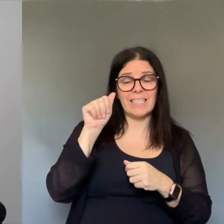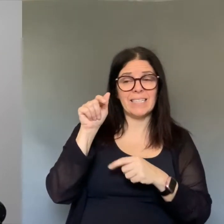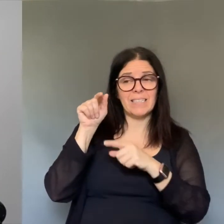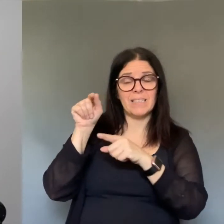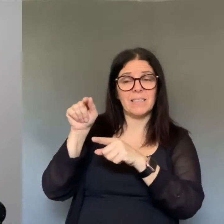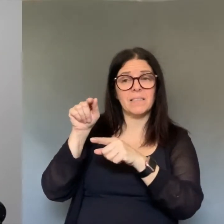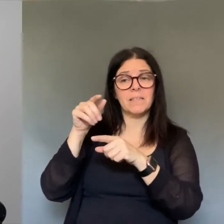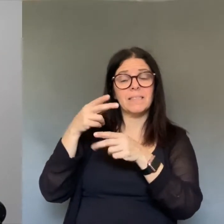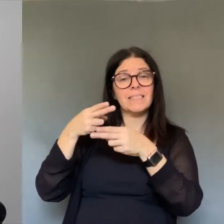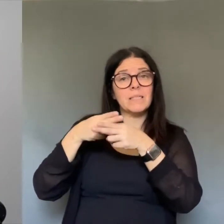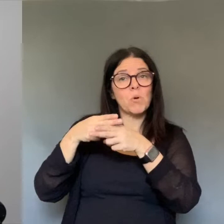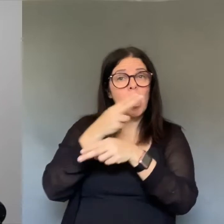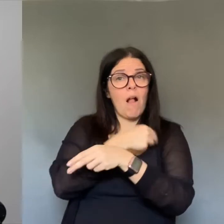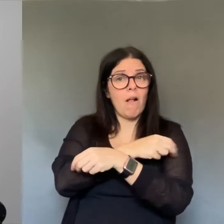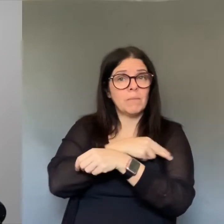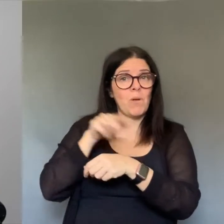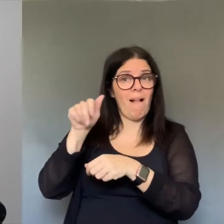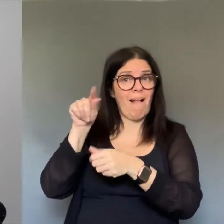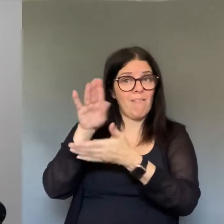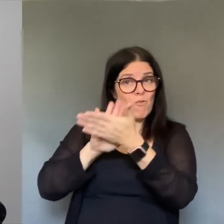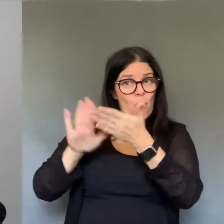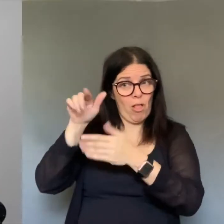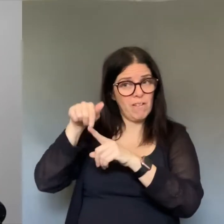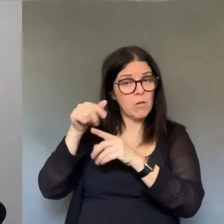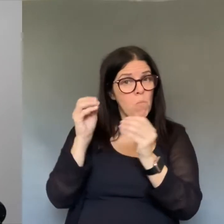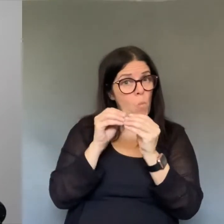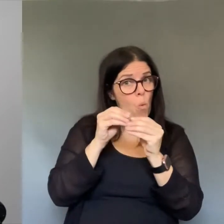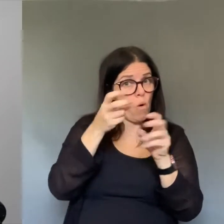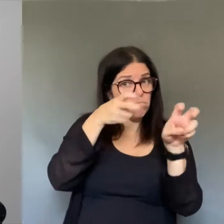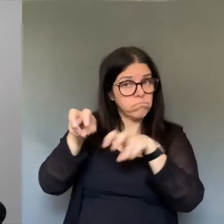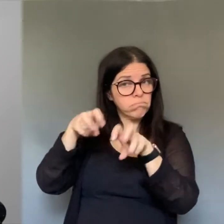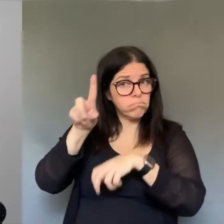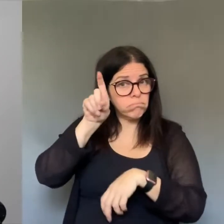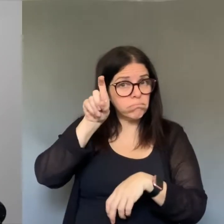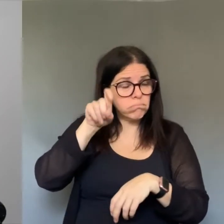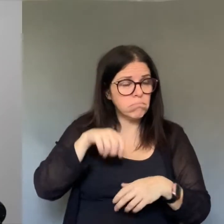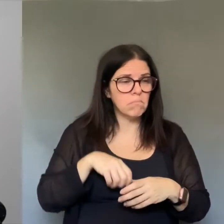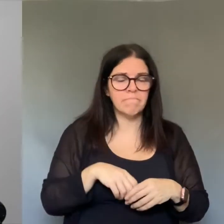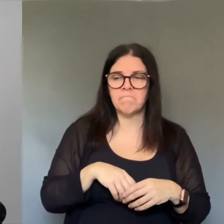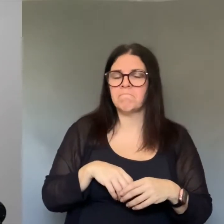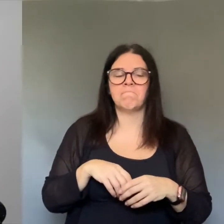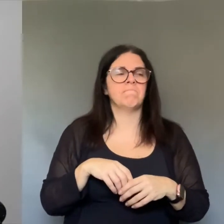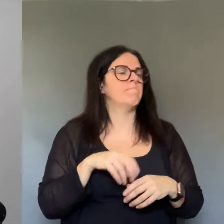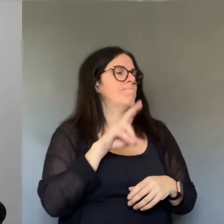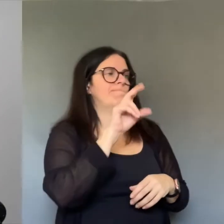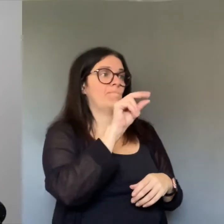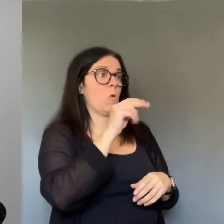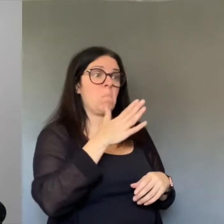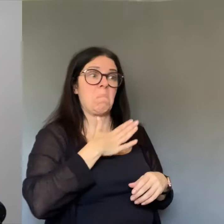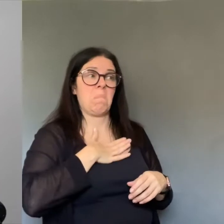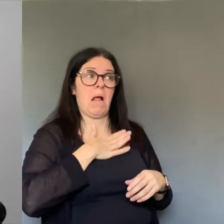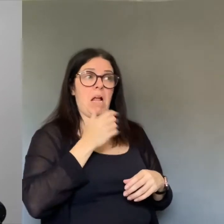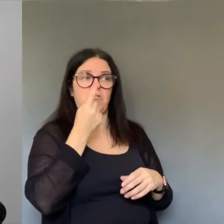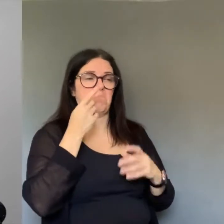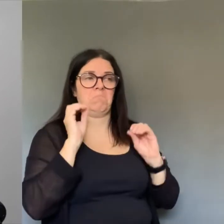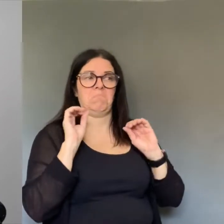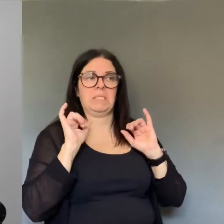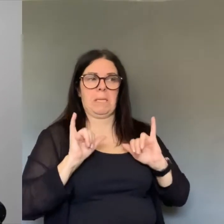Yes, good morning. Have any other individuals been transferred to the Windsor Regional Field site? Not that I'm aware